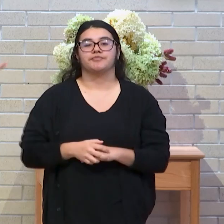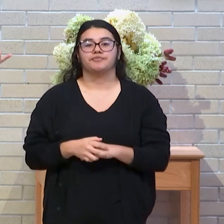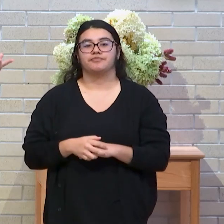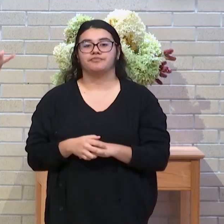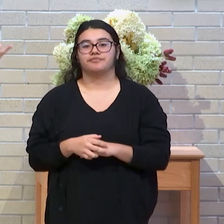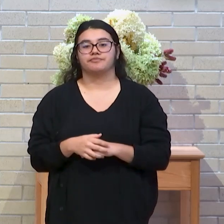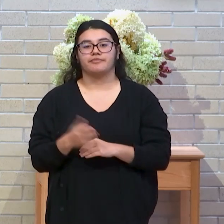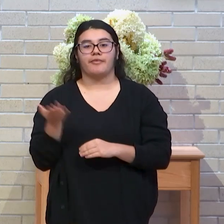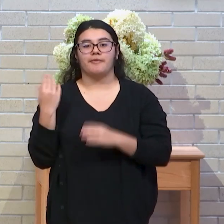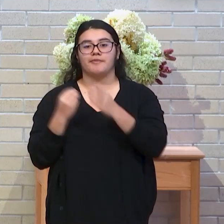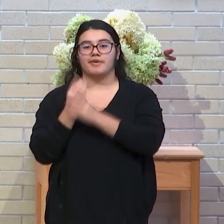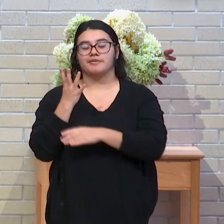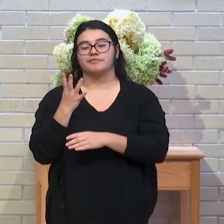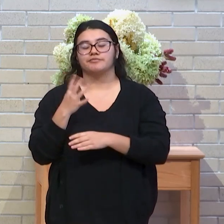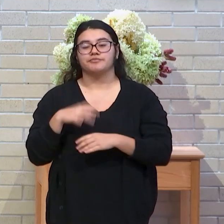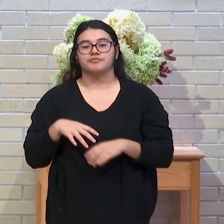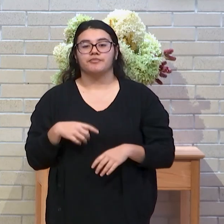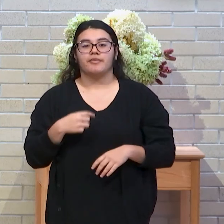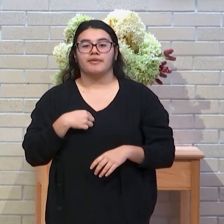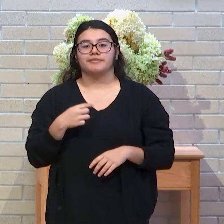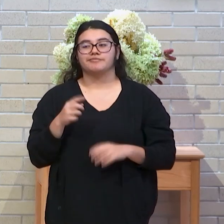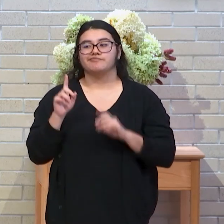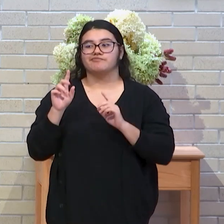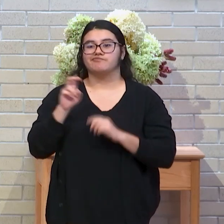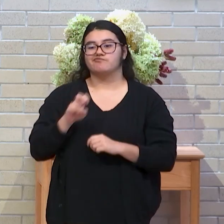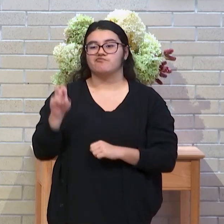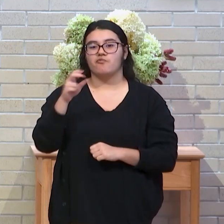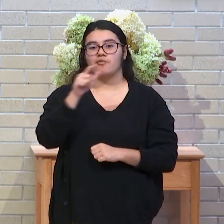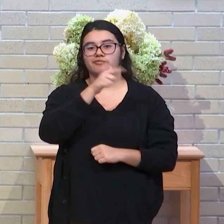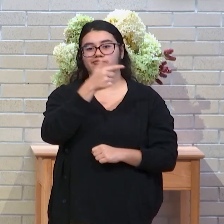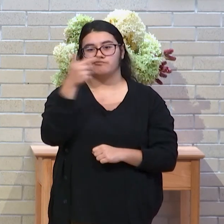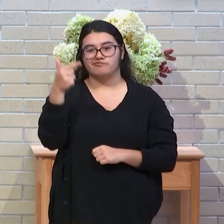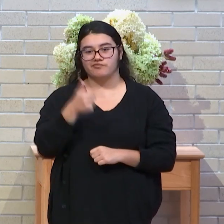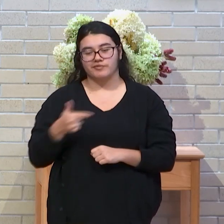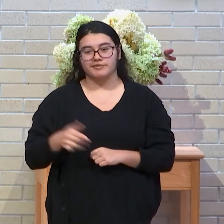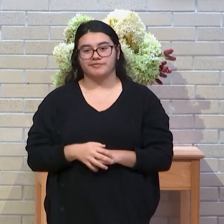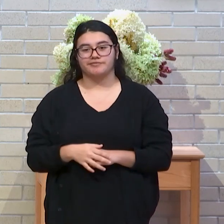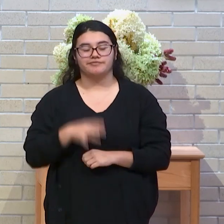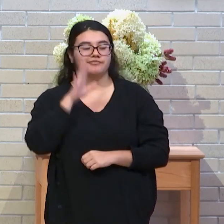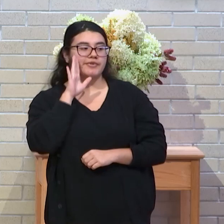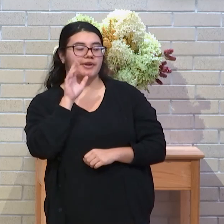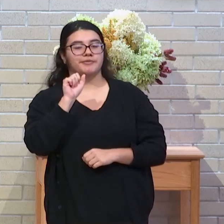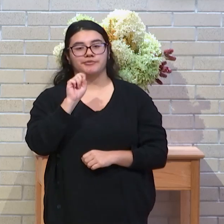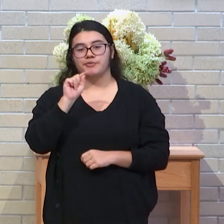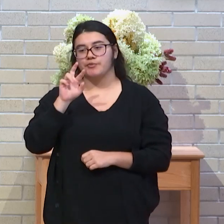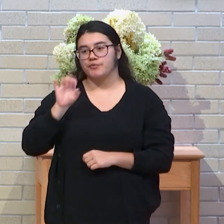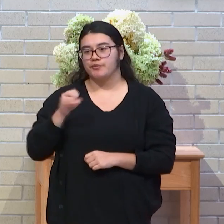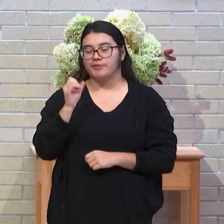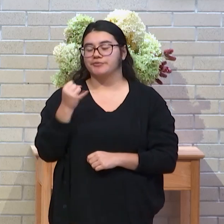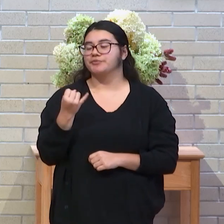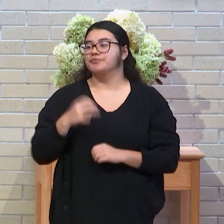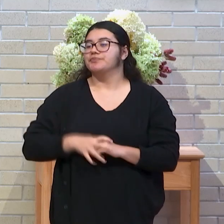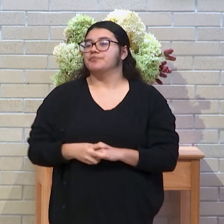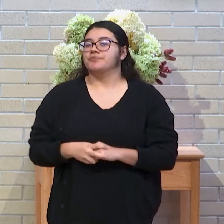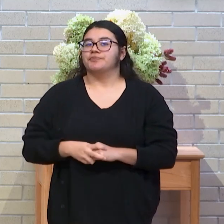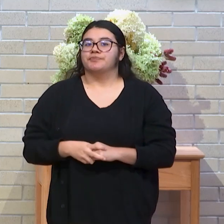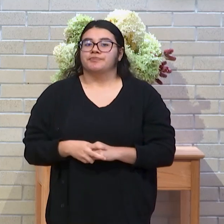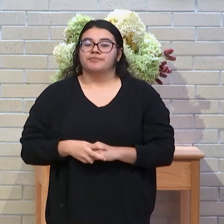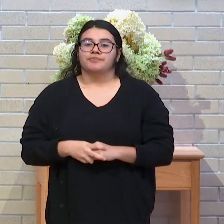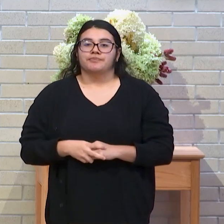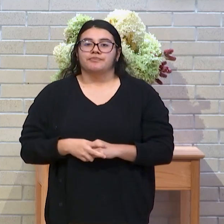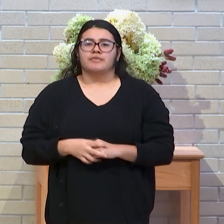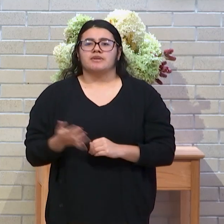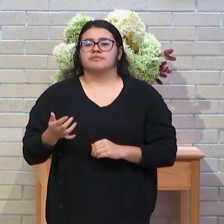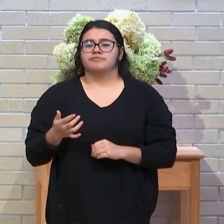with Saroj. She wanted a shout out. Why I went on a full semester SST is a tough question, and why I chose Tanzania is